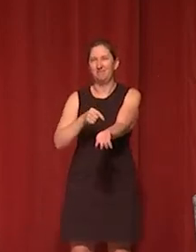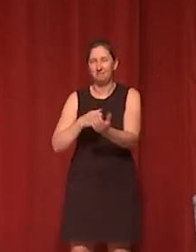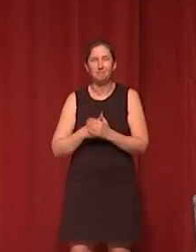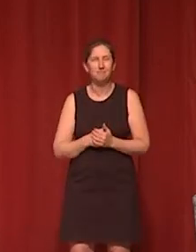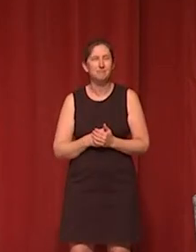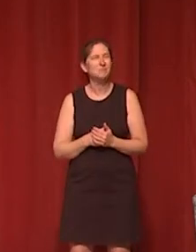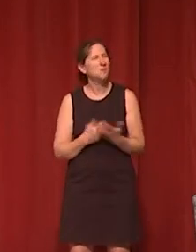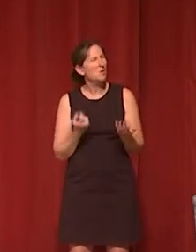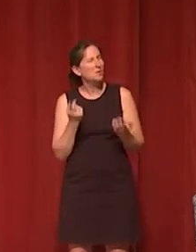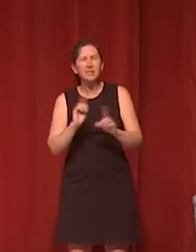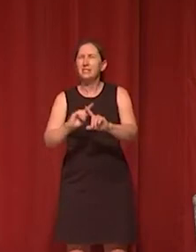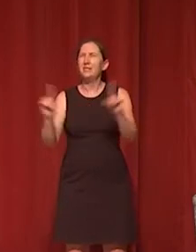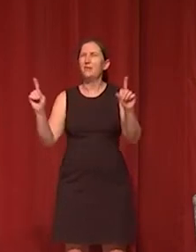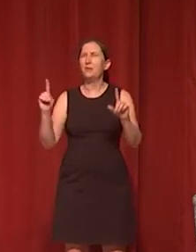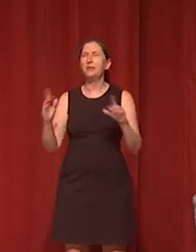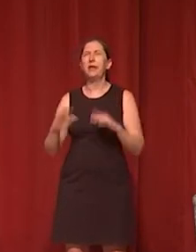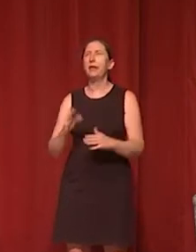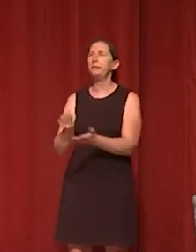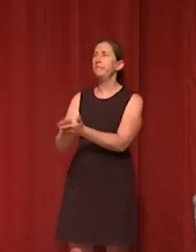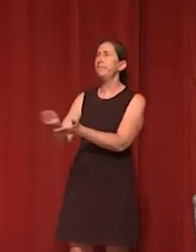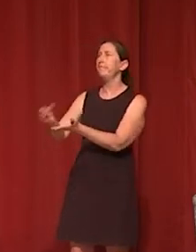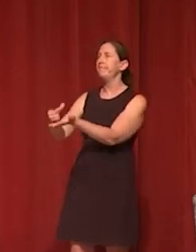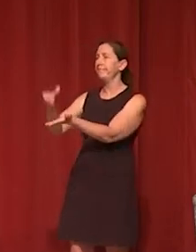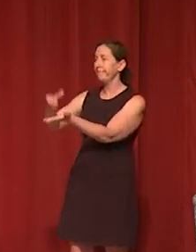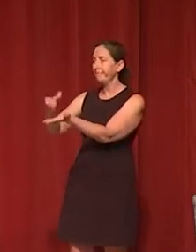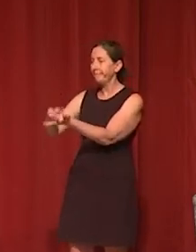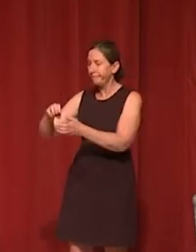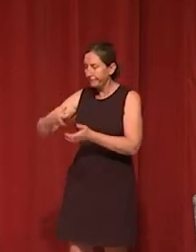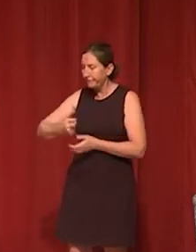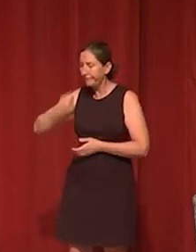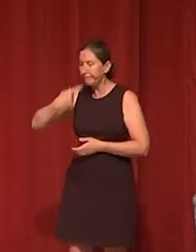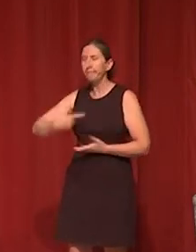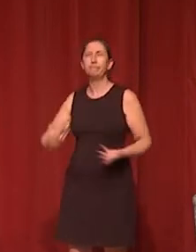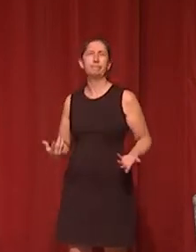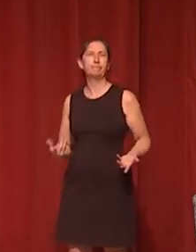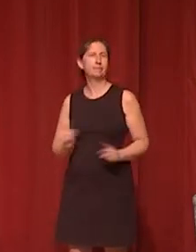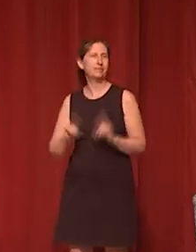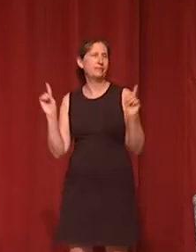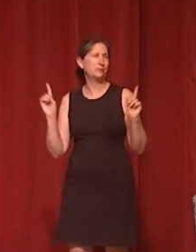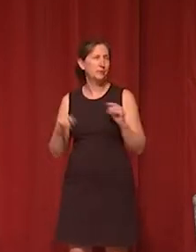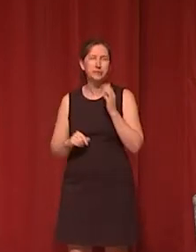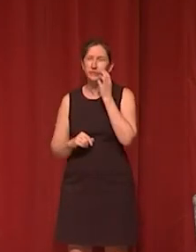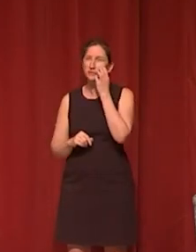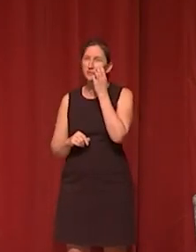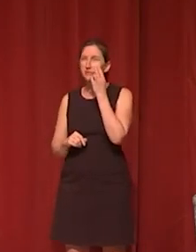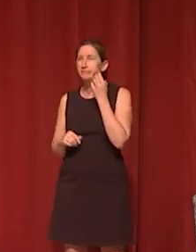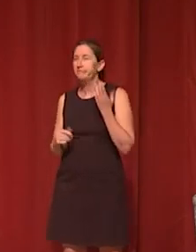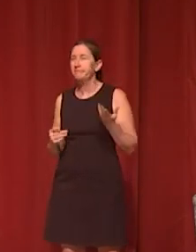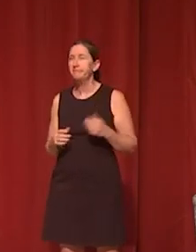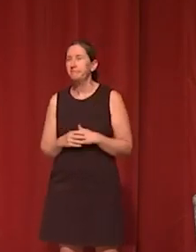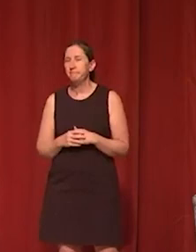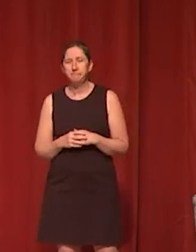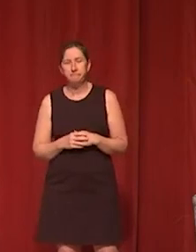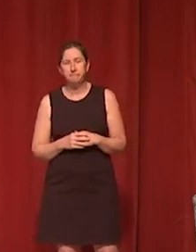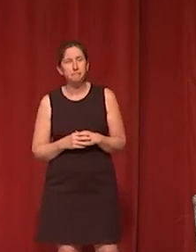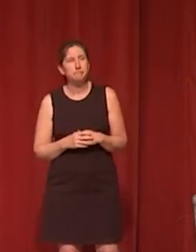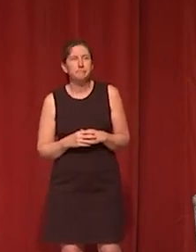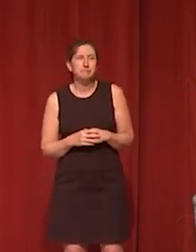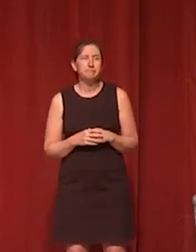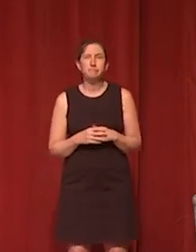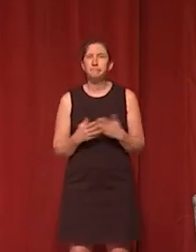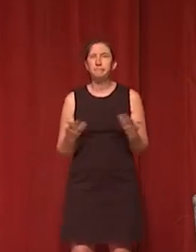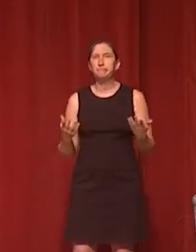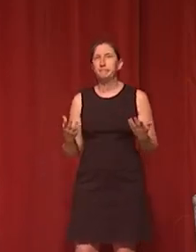than your traditional sort of oral tablet and capsule that you may get, you know, from the pharmacy and you take it, you know,